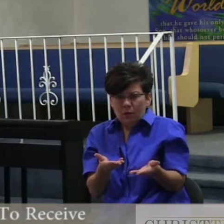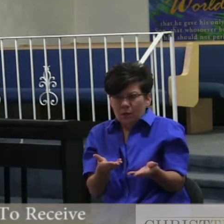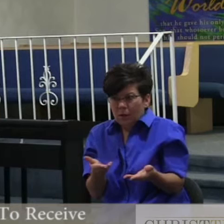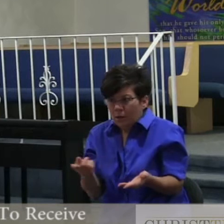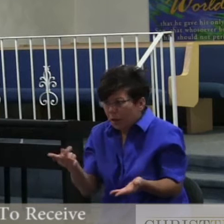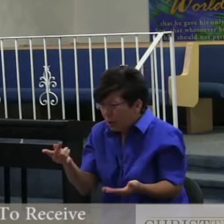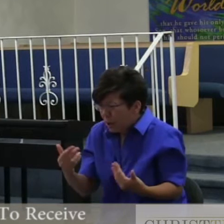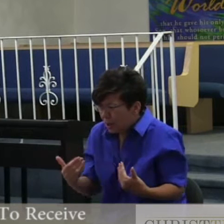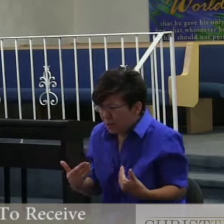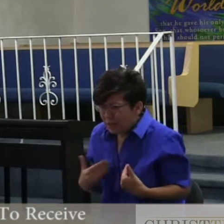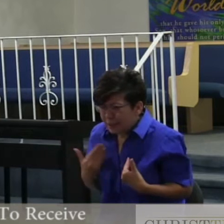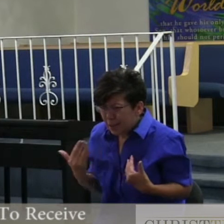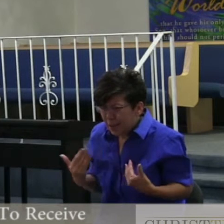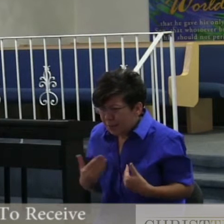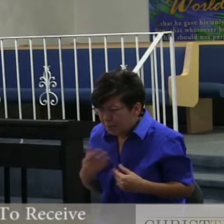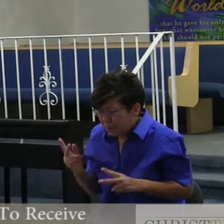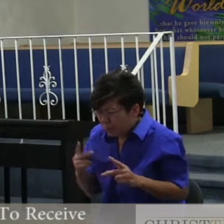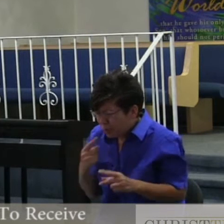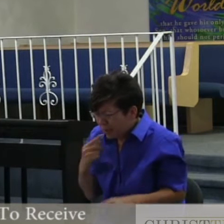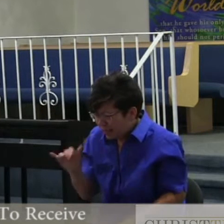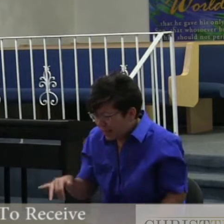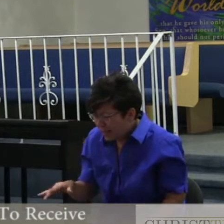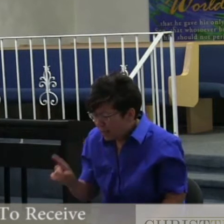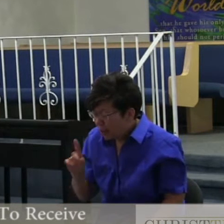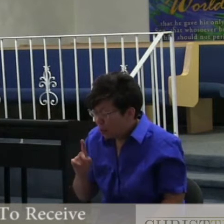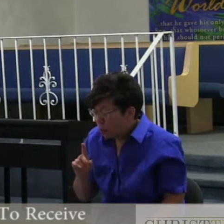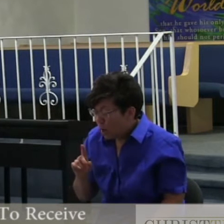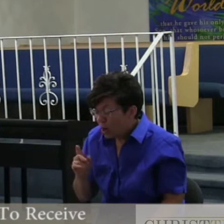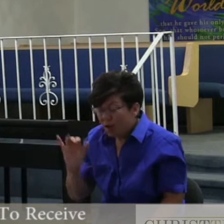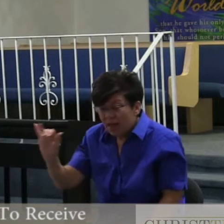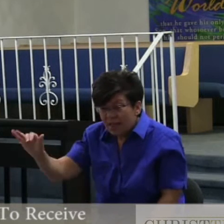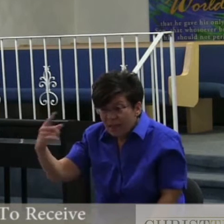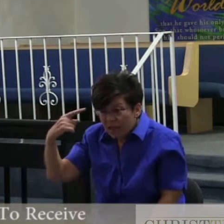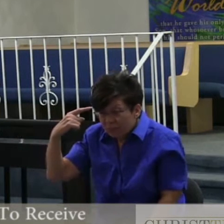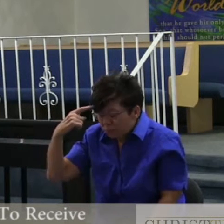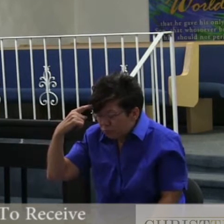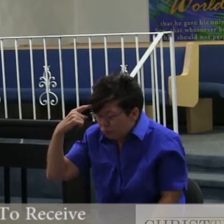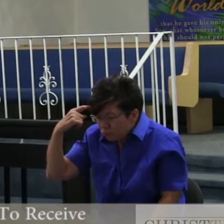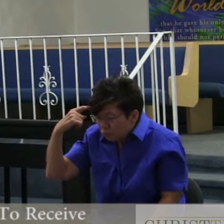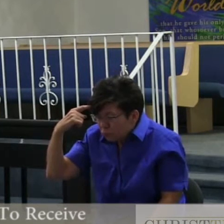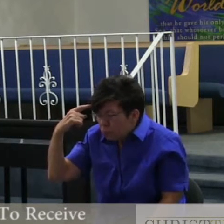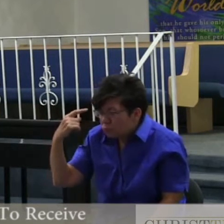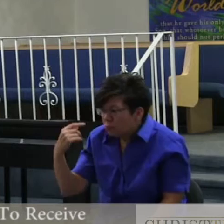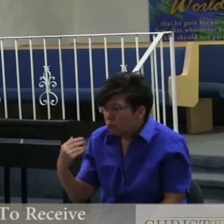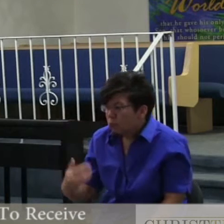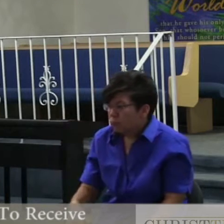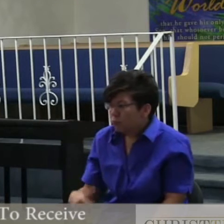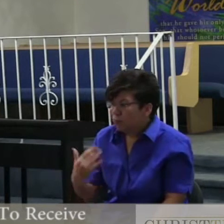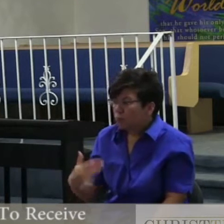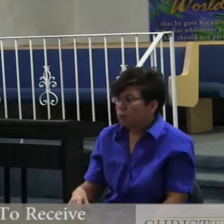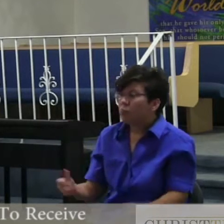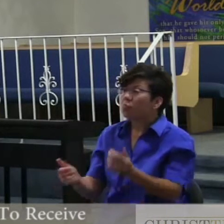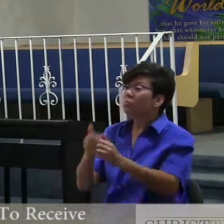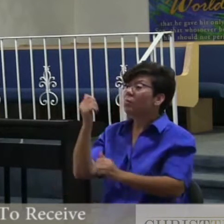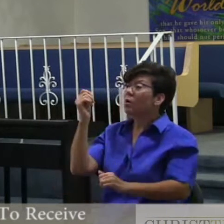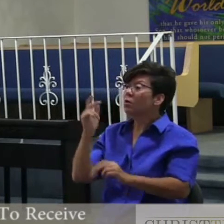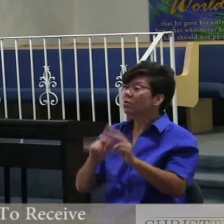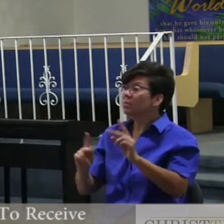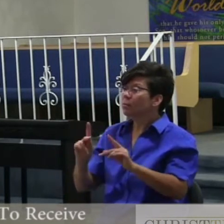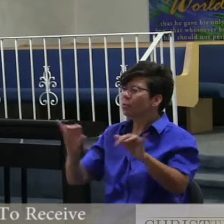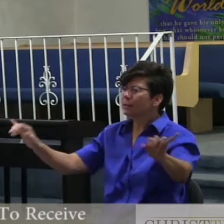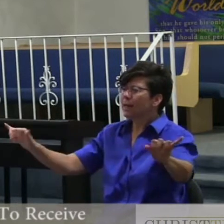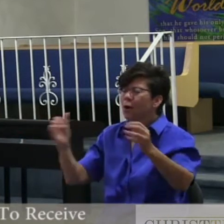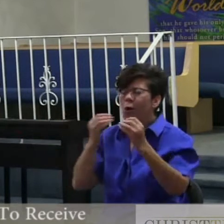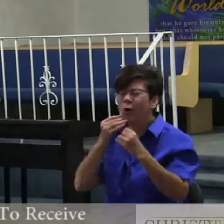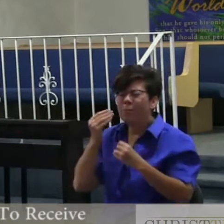Young people have said that. It has stuck in my mind See, most of us will stay